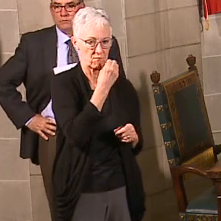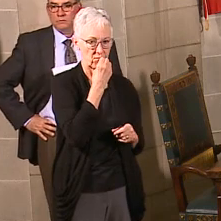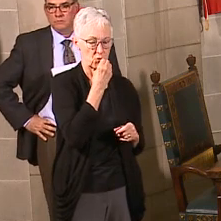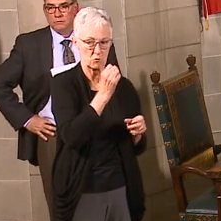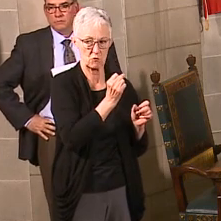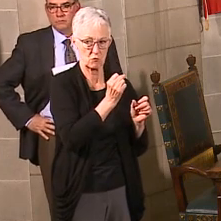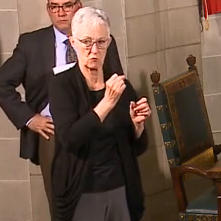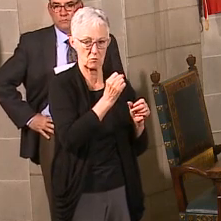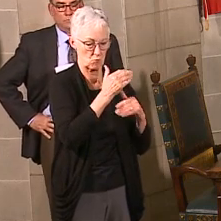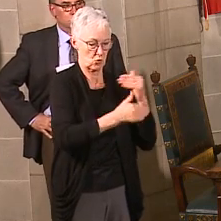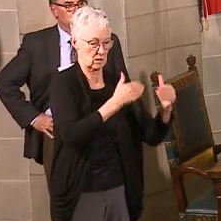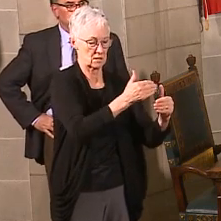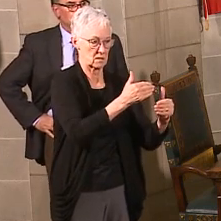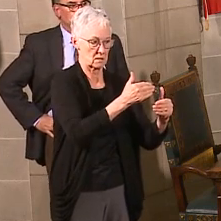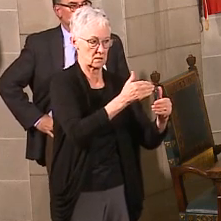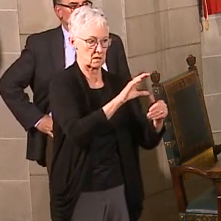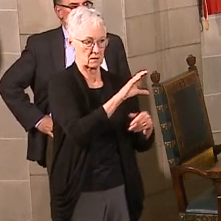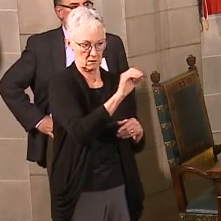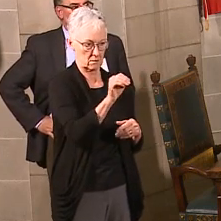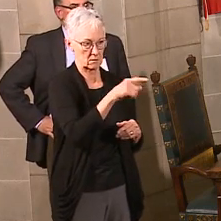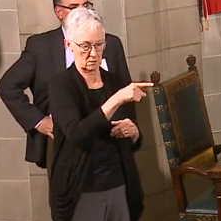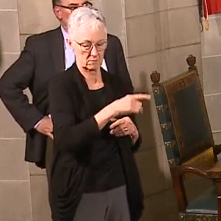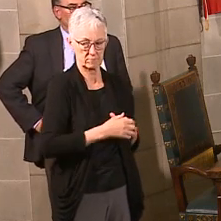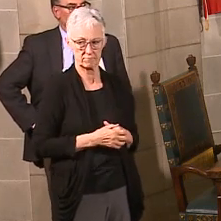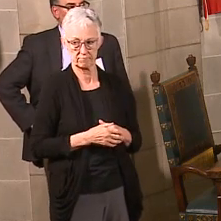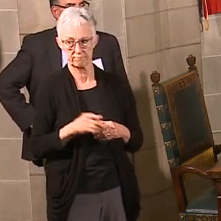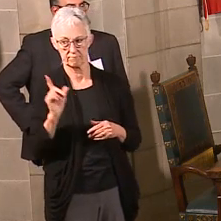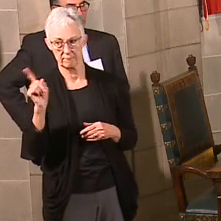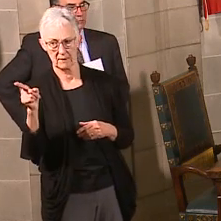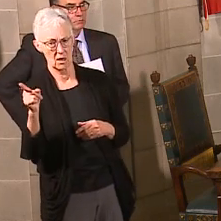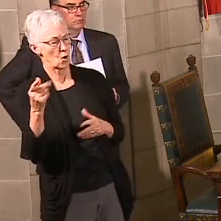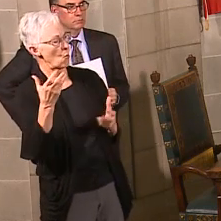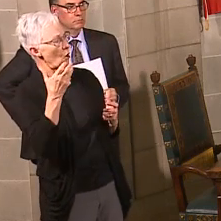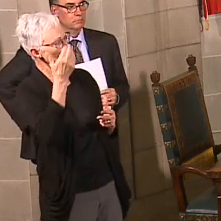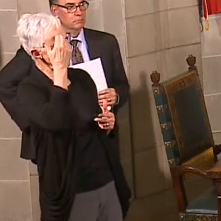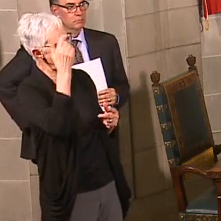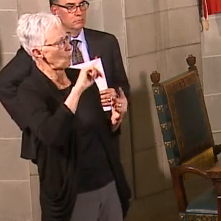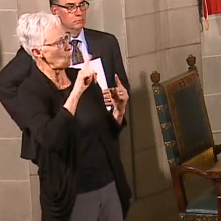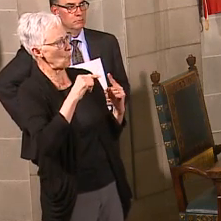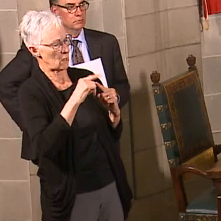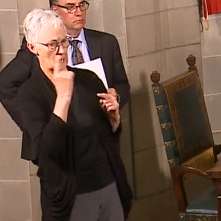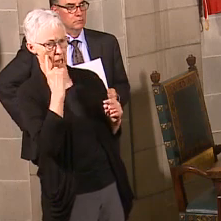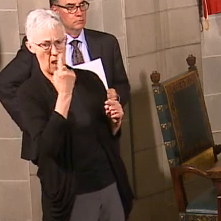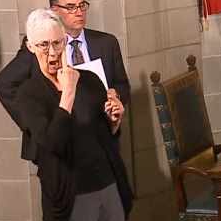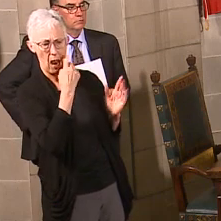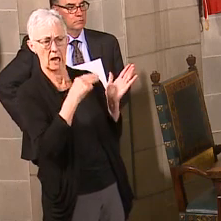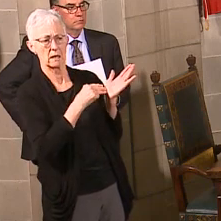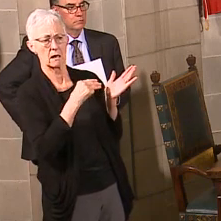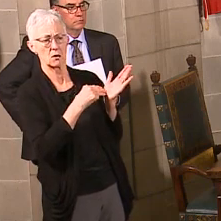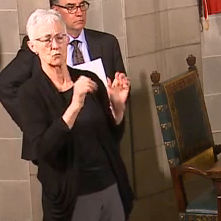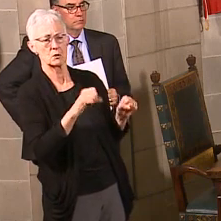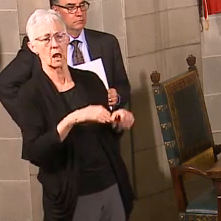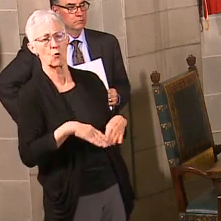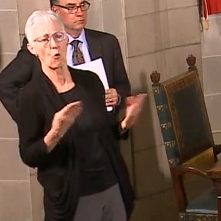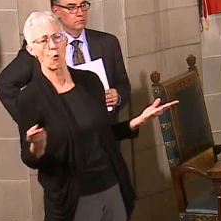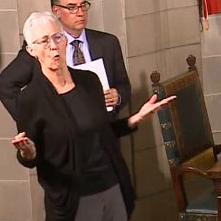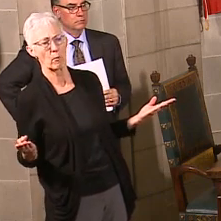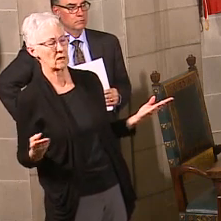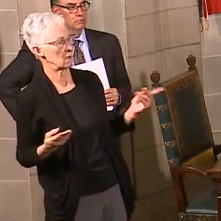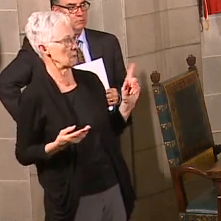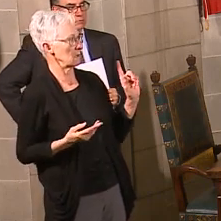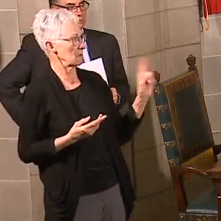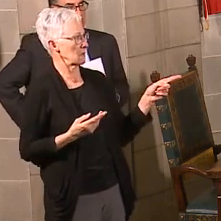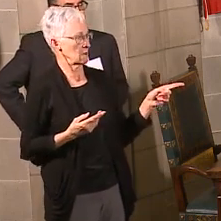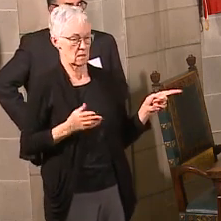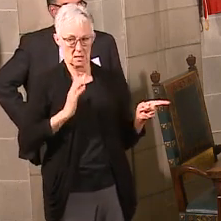be allowed to see patients? Jackie Harms of KNOP wants to know, when will eye doctors be allowed to see patients? And the announcement we just made